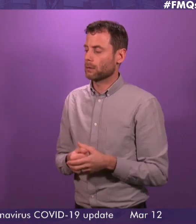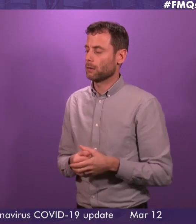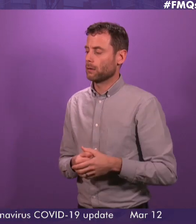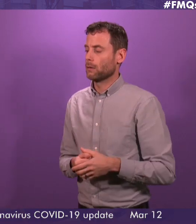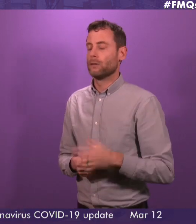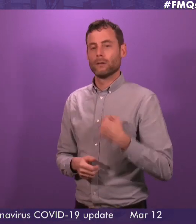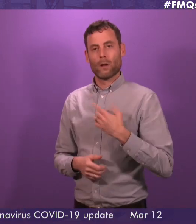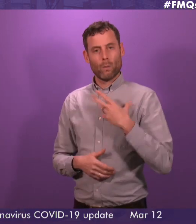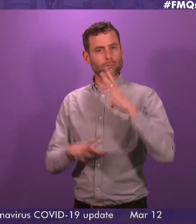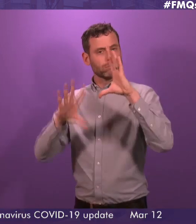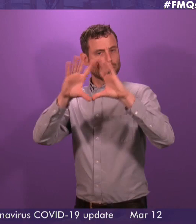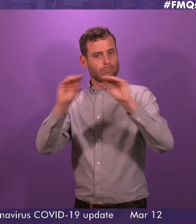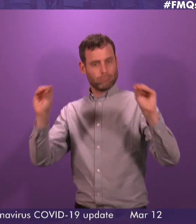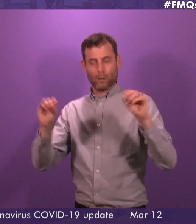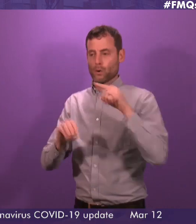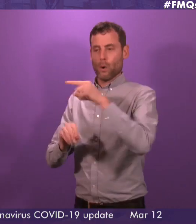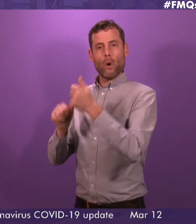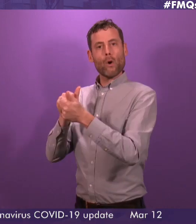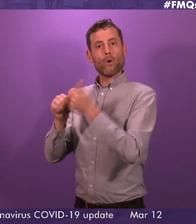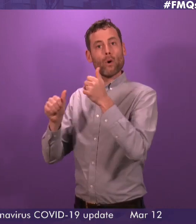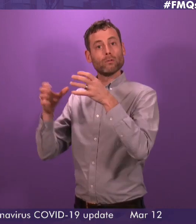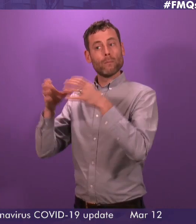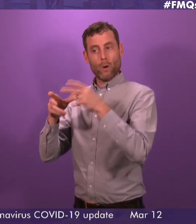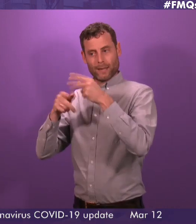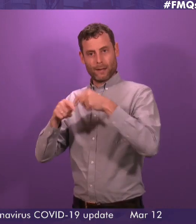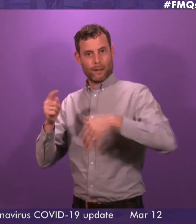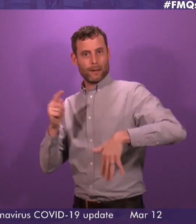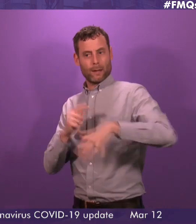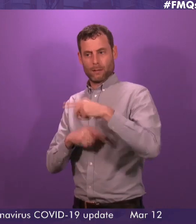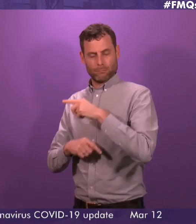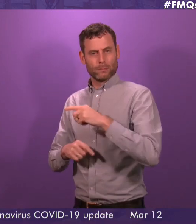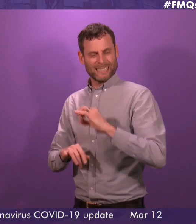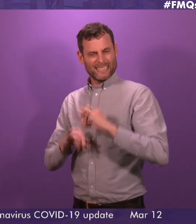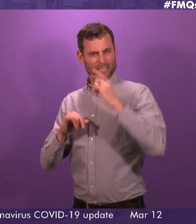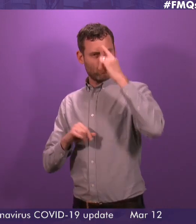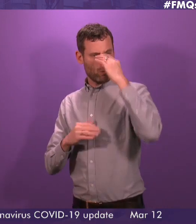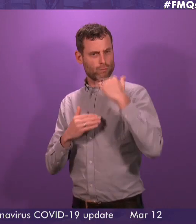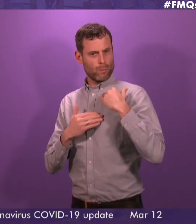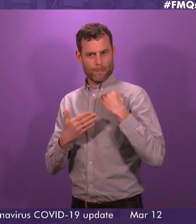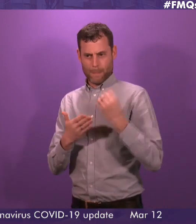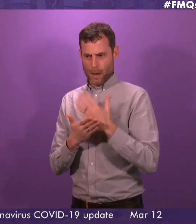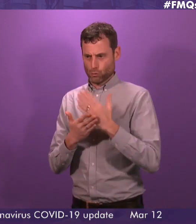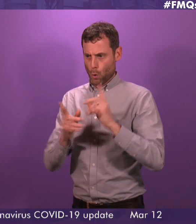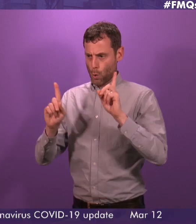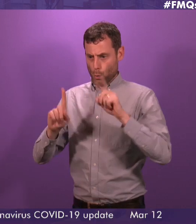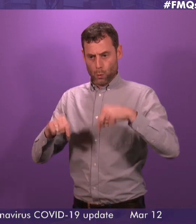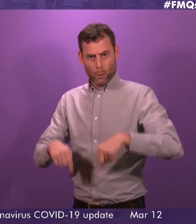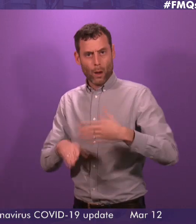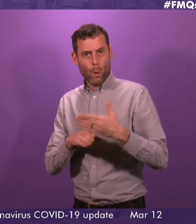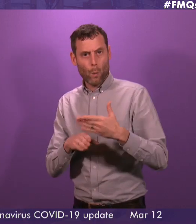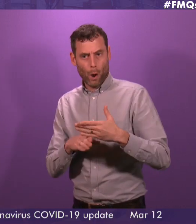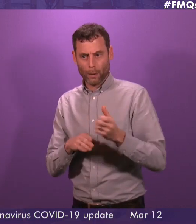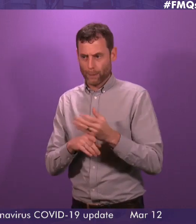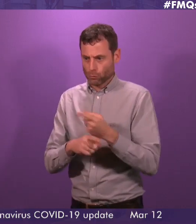outset that the corporate body takes its responsibilities very seriously indeed to keep safe those who work in Holyrood, in our